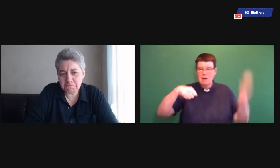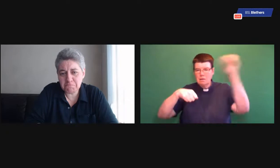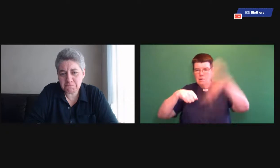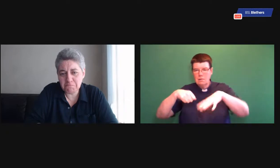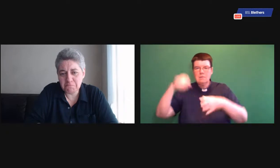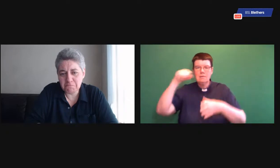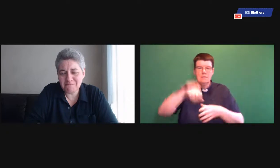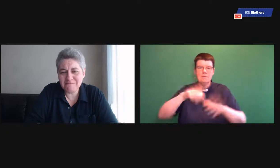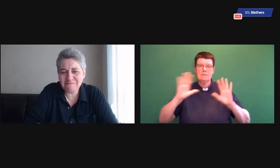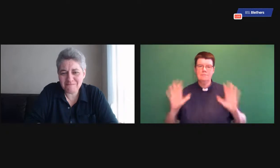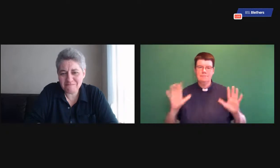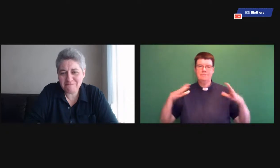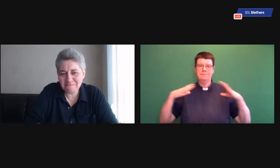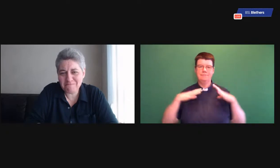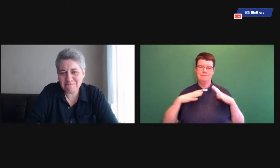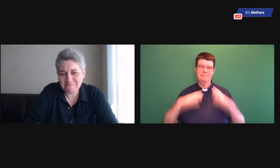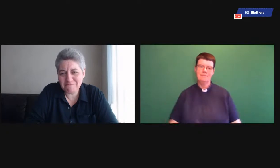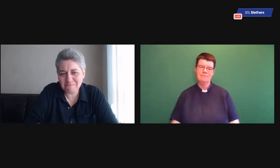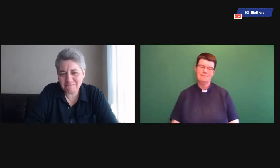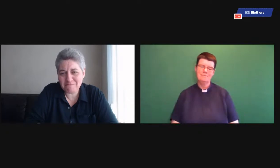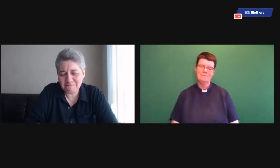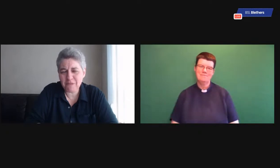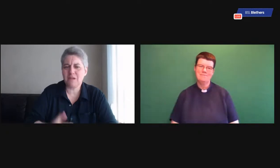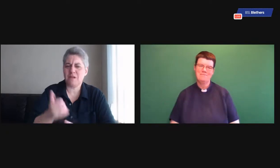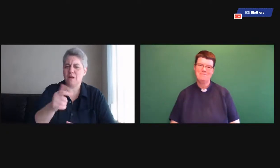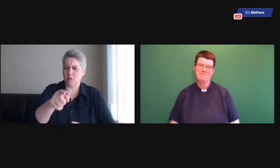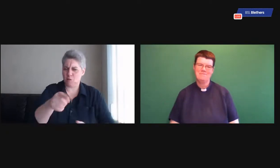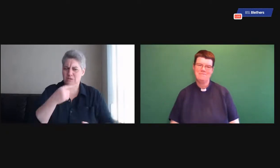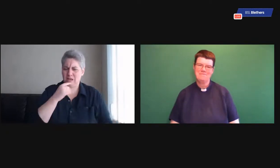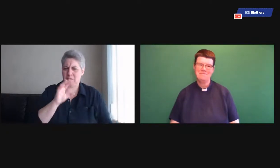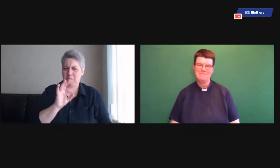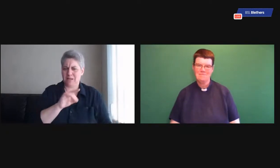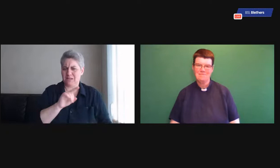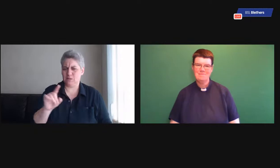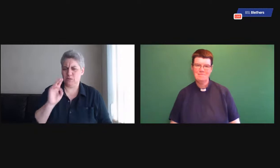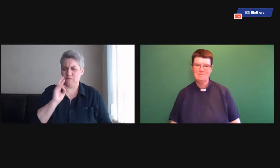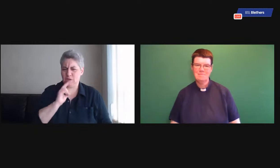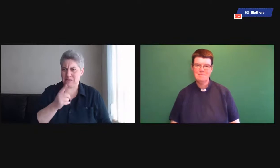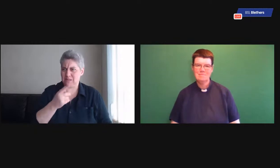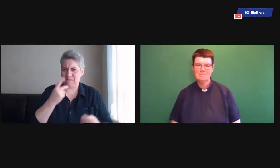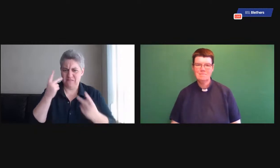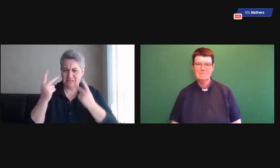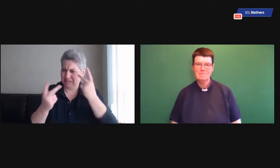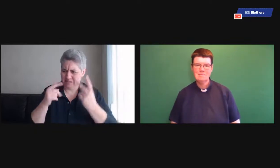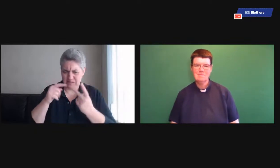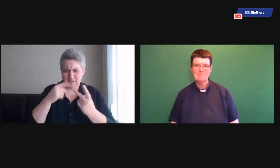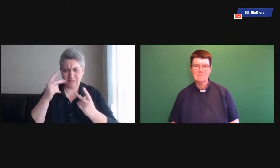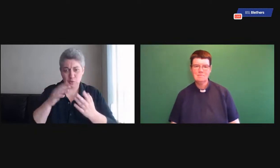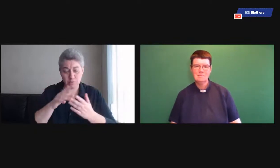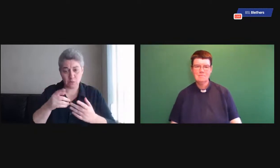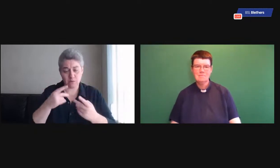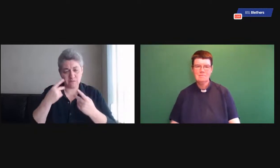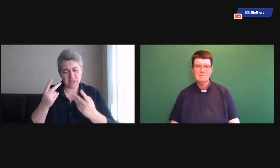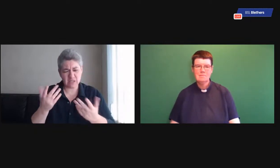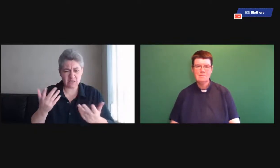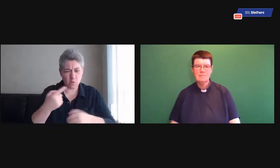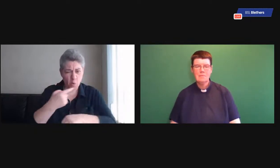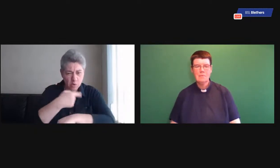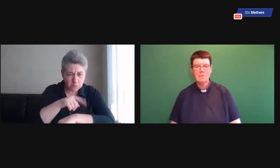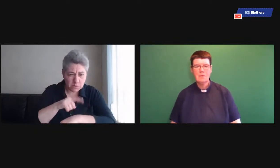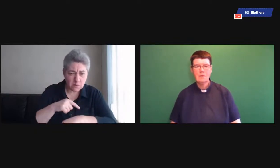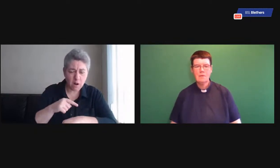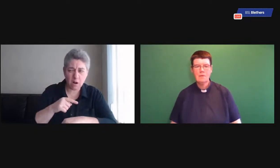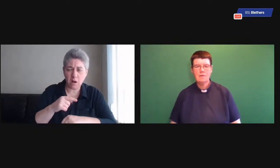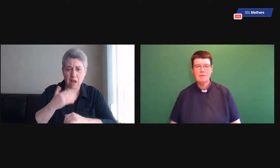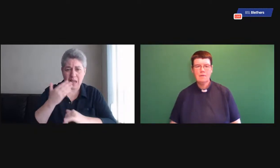you've got everything in order, everything's all ready, you name it, prep has to be done. Okay, so you said Monday to Thursday